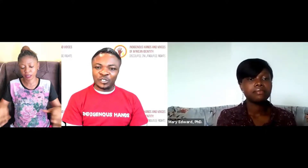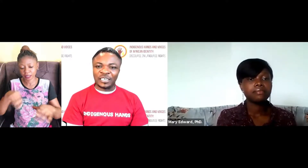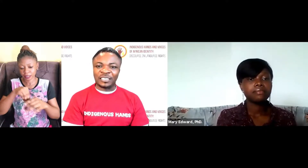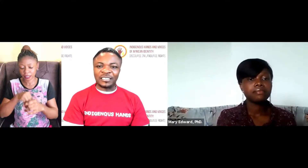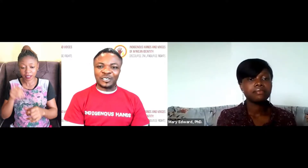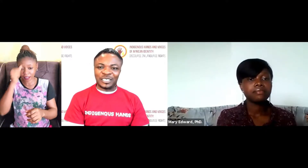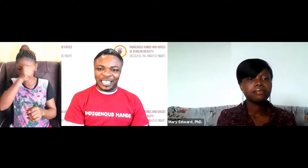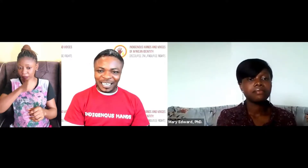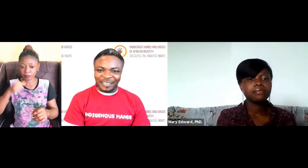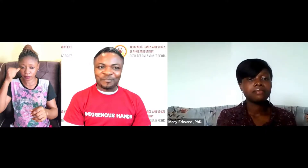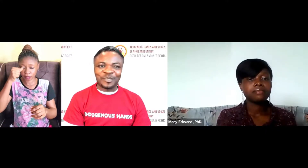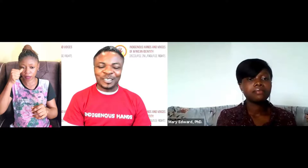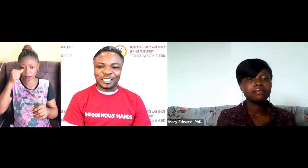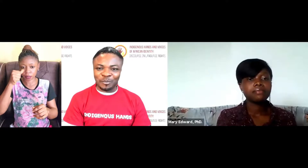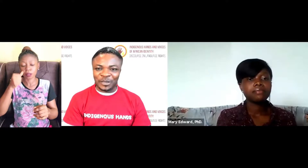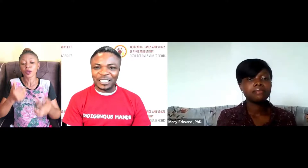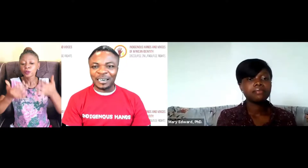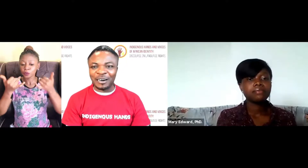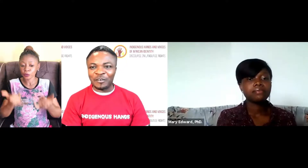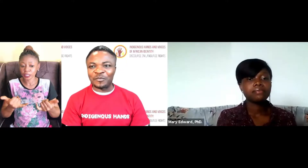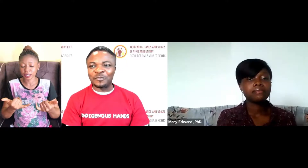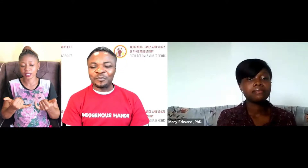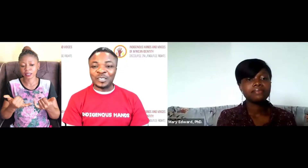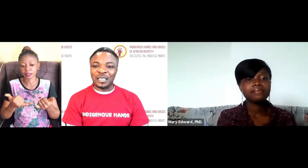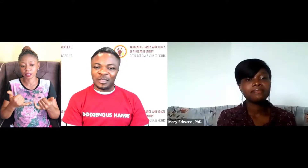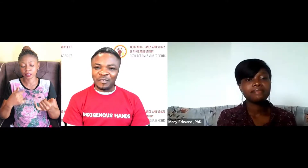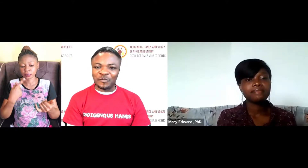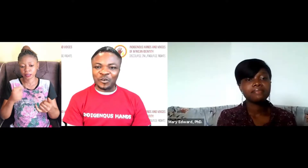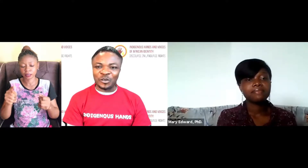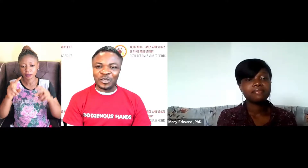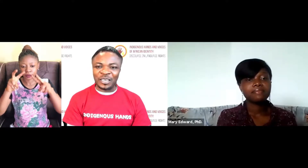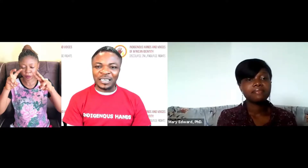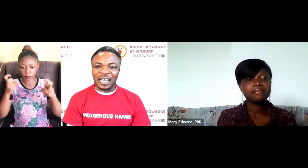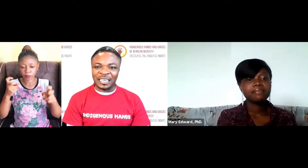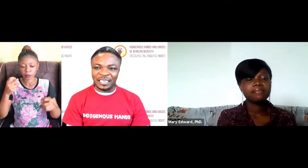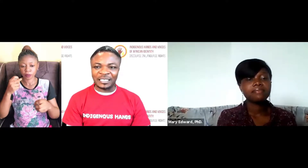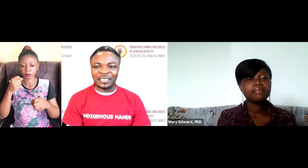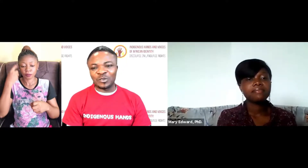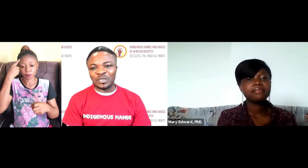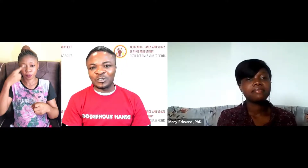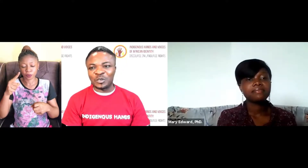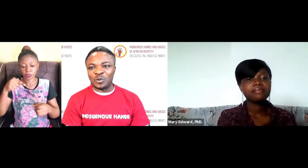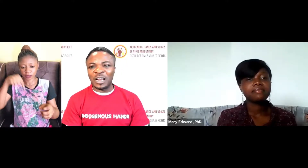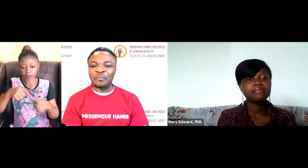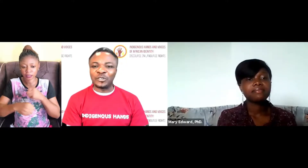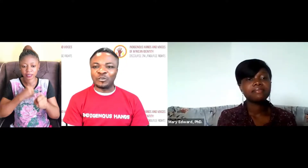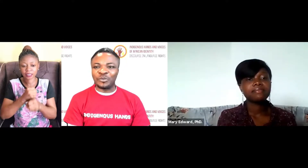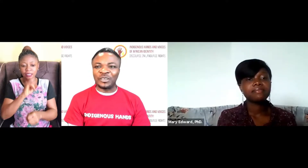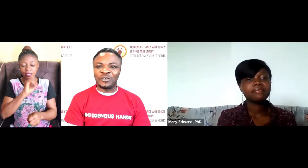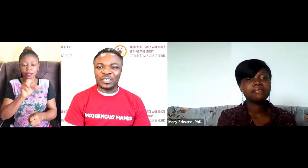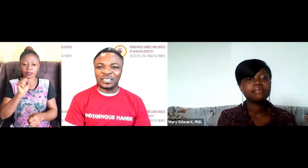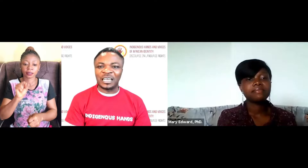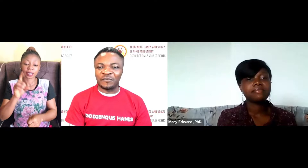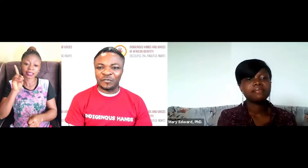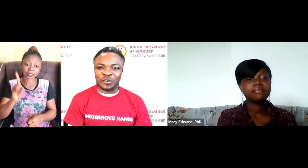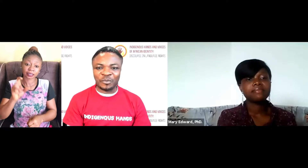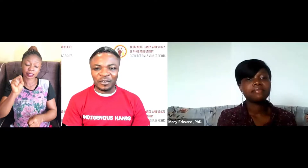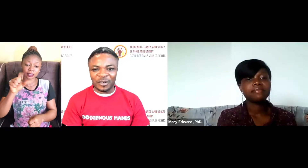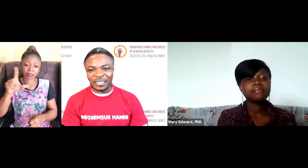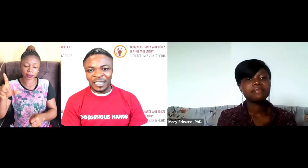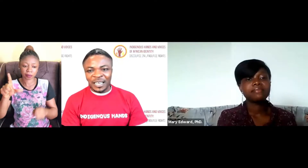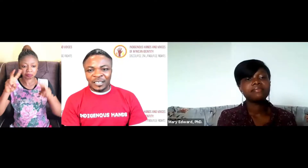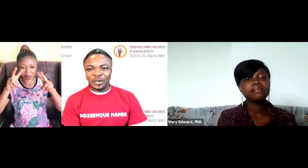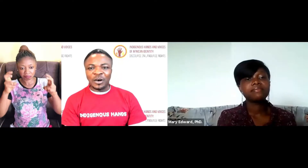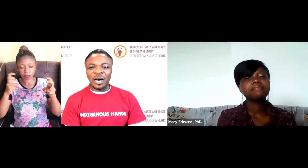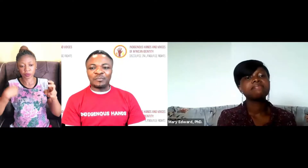And eventually today, the topic of the theme for the IDSL 2021 happens to be We Sign for